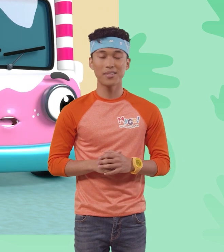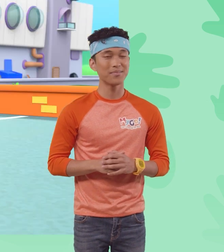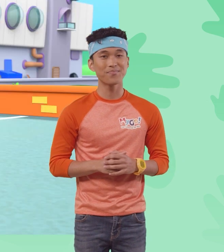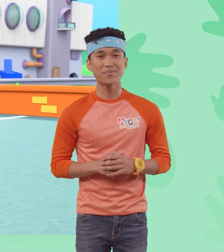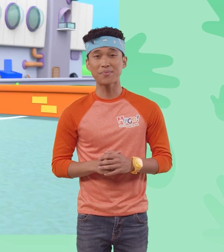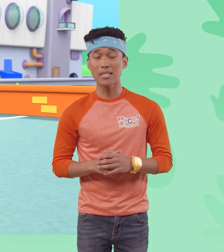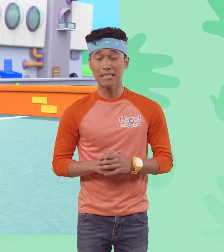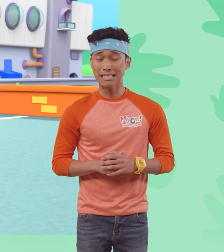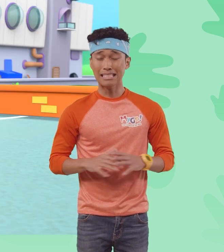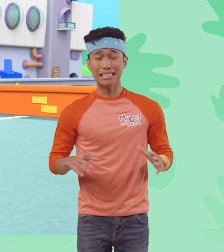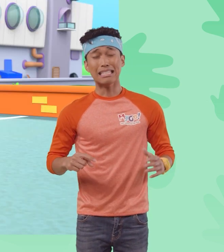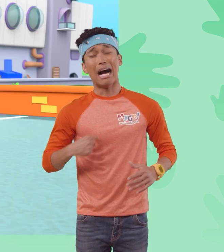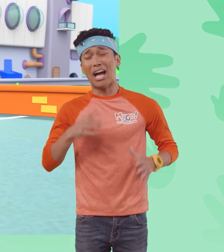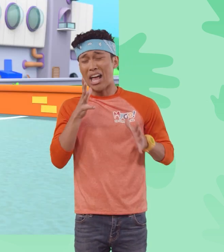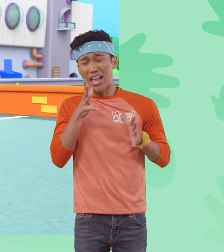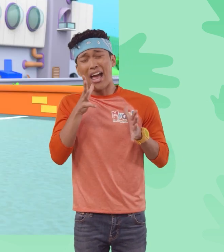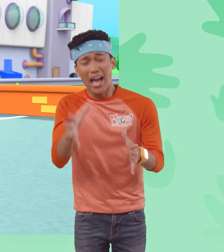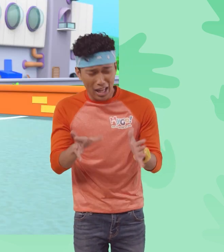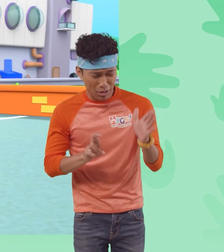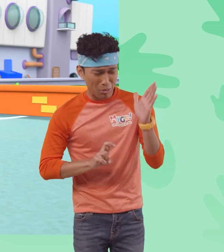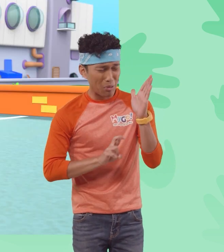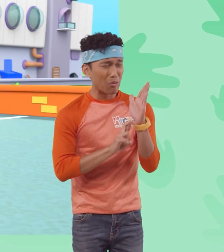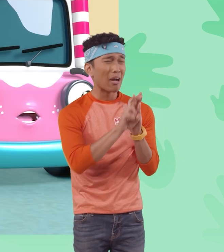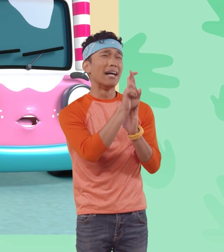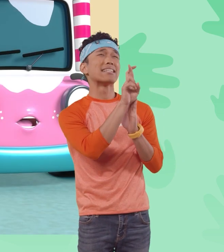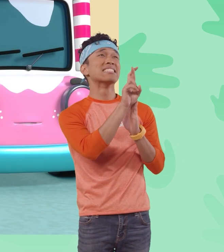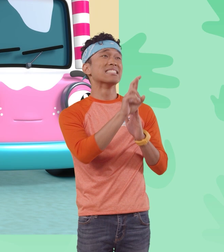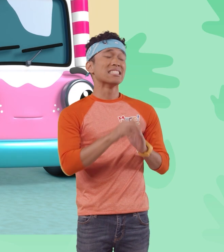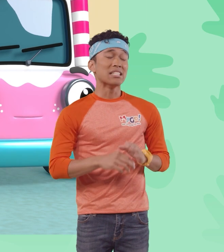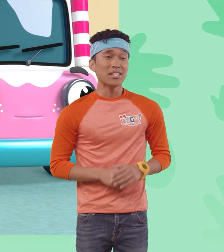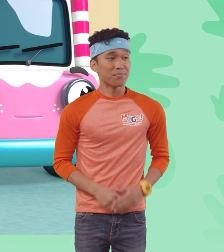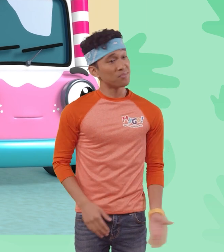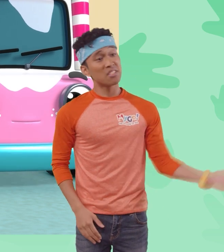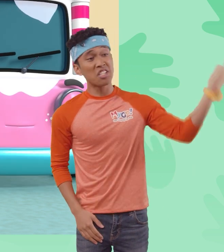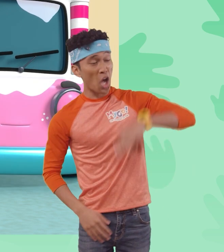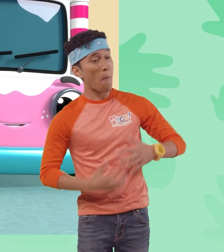Oh! Ooh, I hate rockets. Come on,